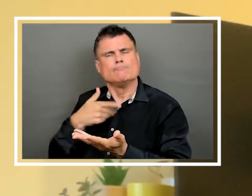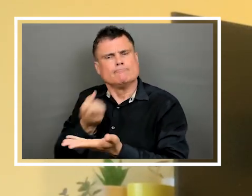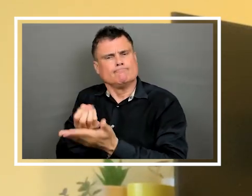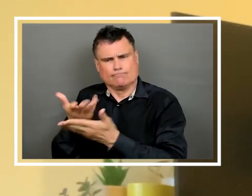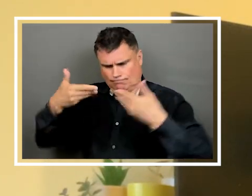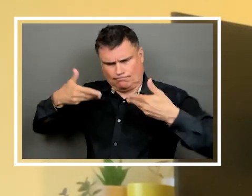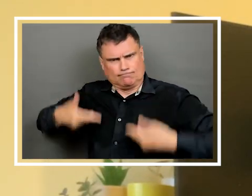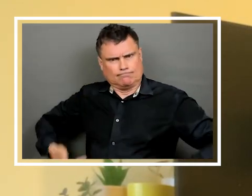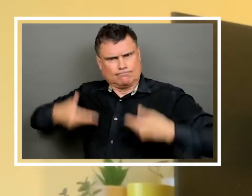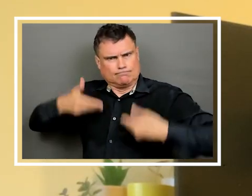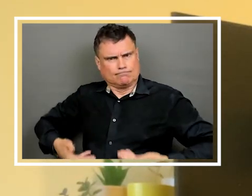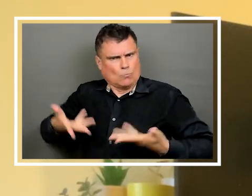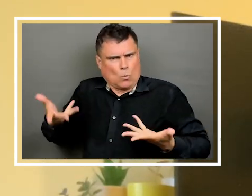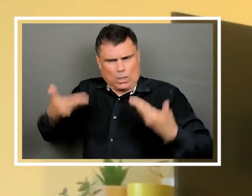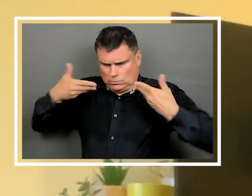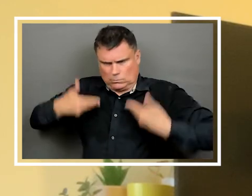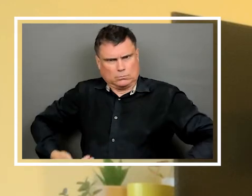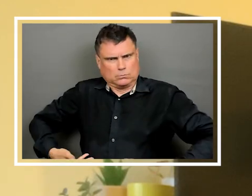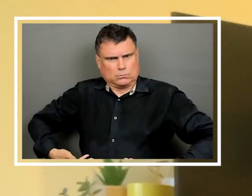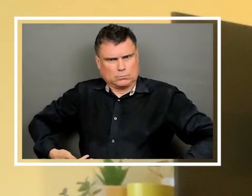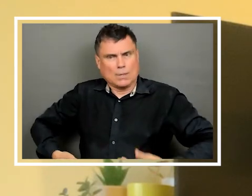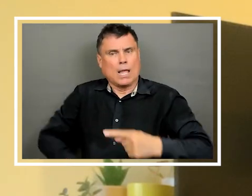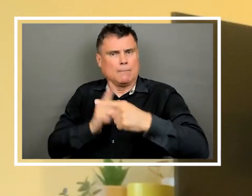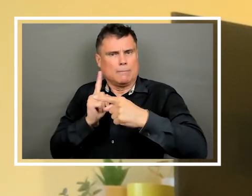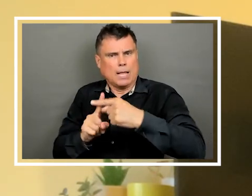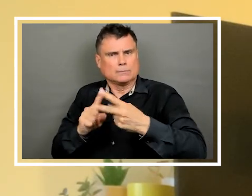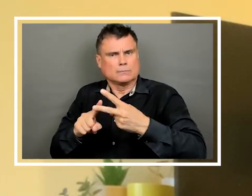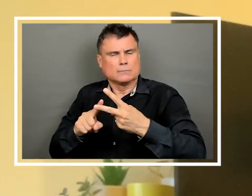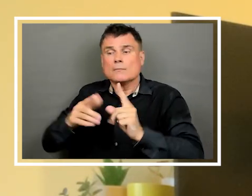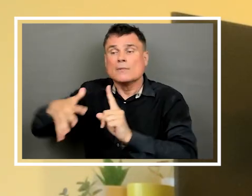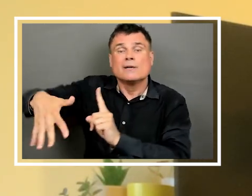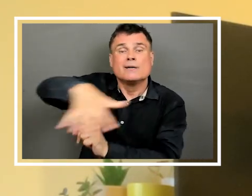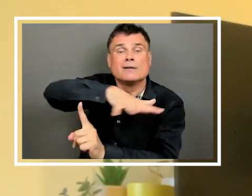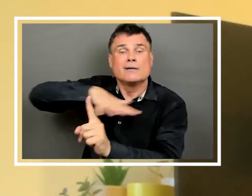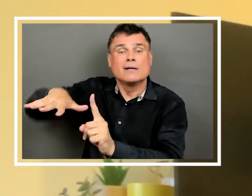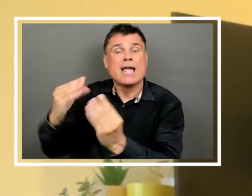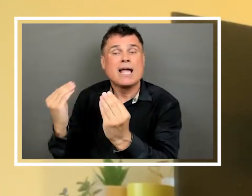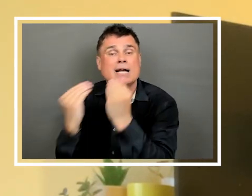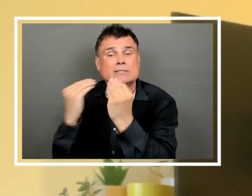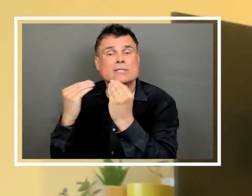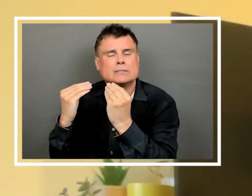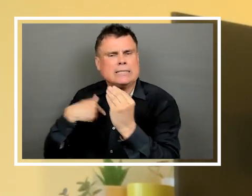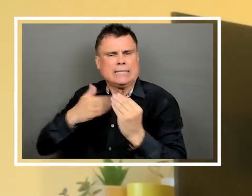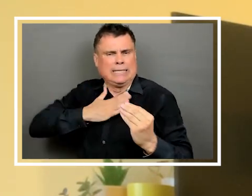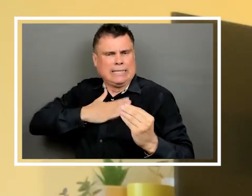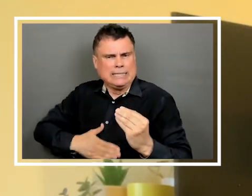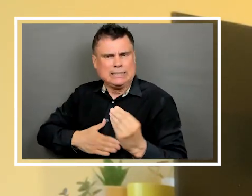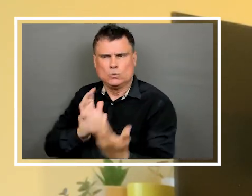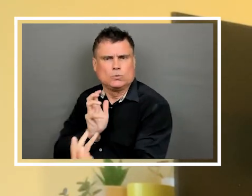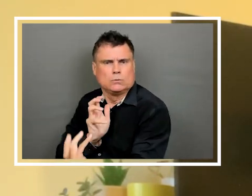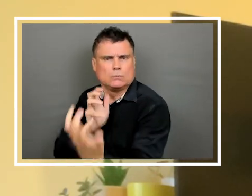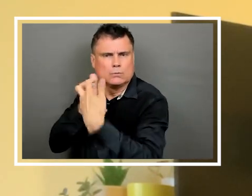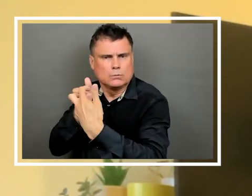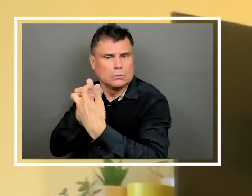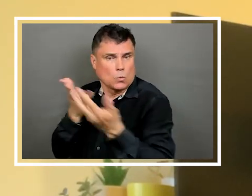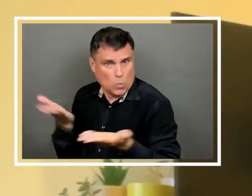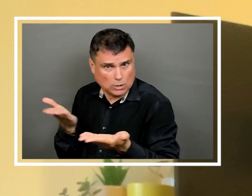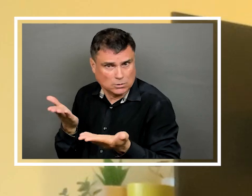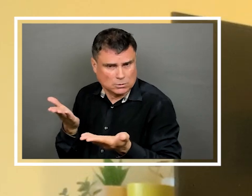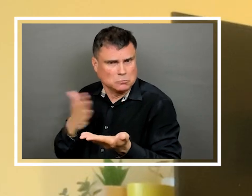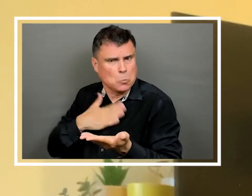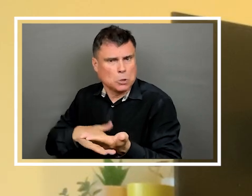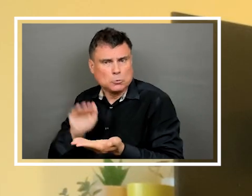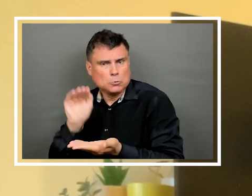could explain what my condition entails and what the future educational